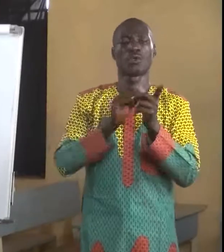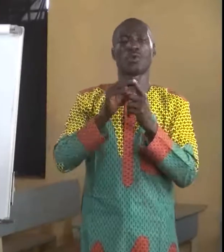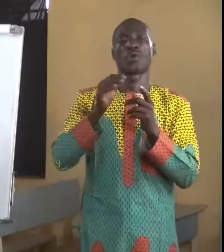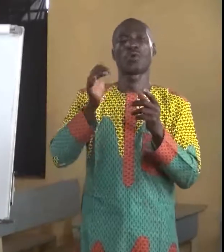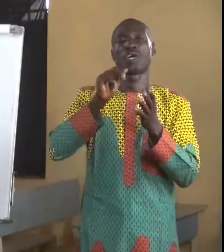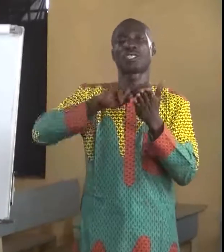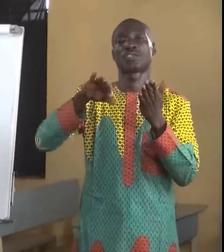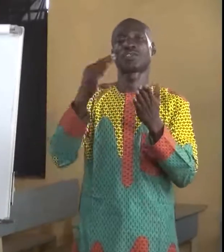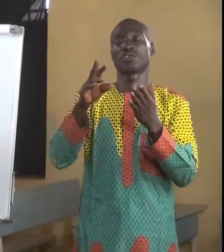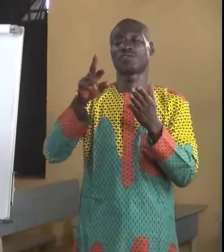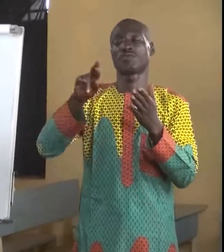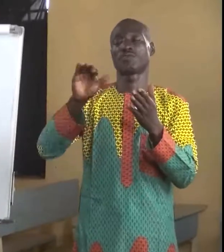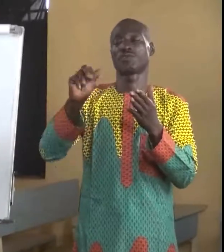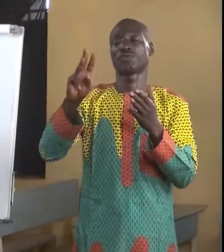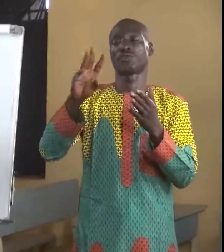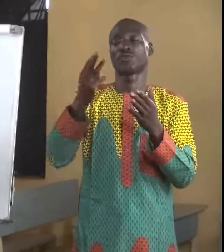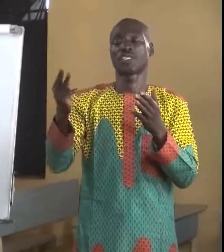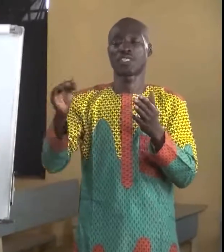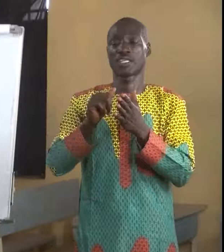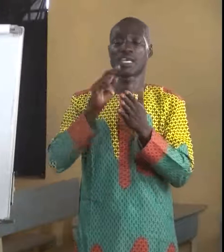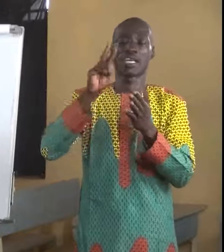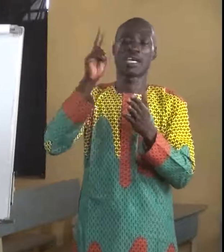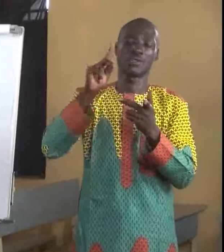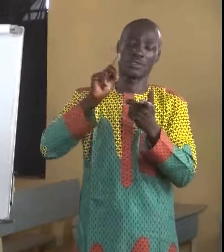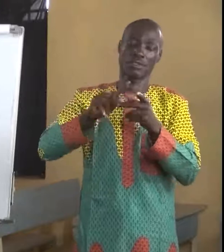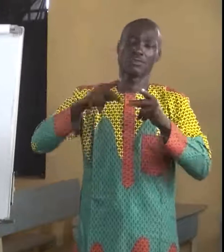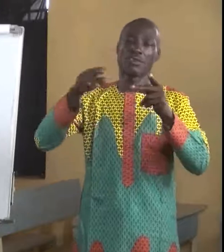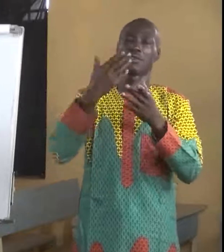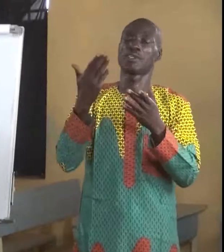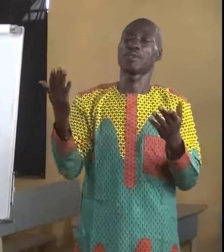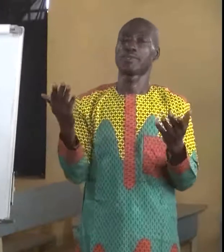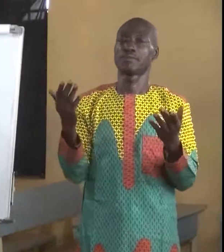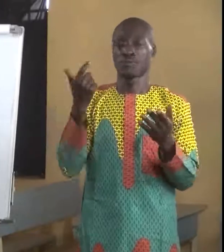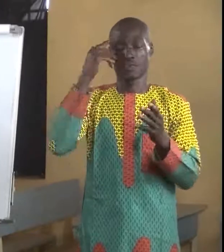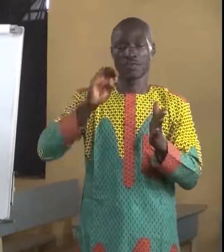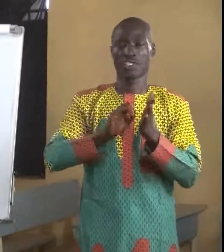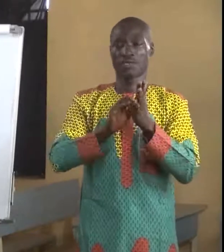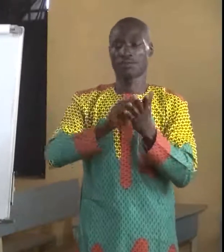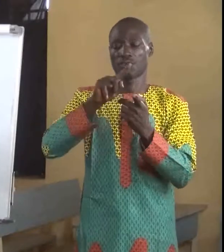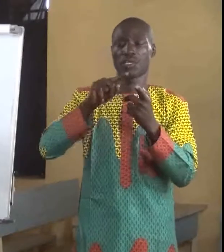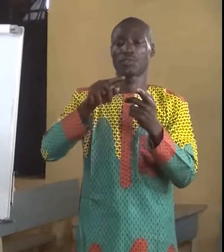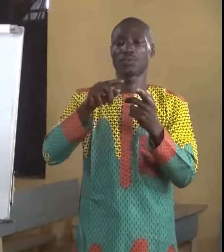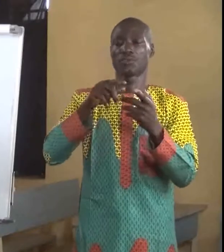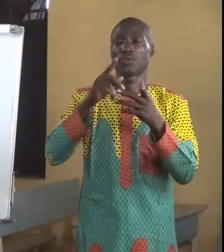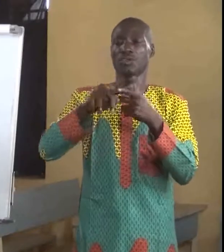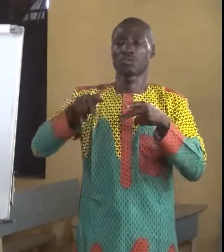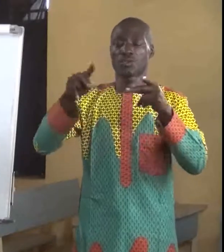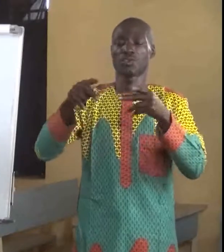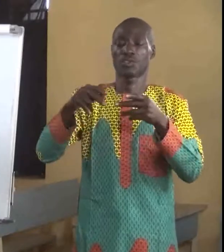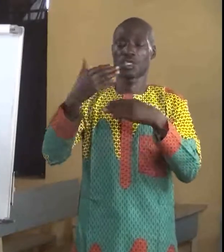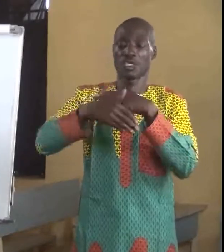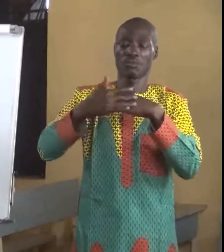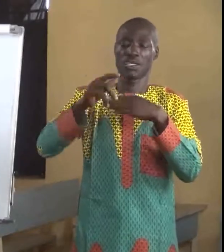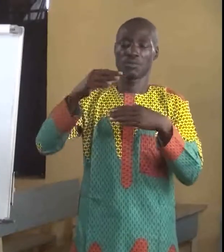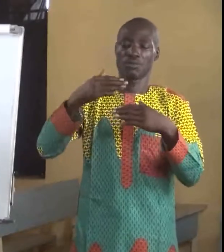of increase in raw materials that are used in the production of the product. For example, when you need to produce bread, you need to buy butter, you